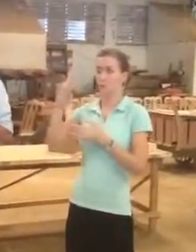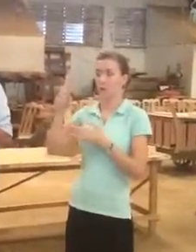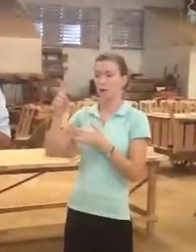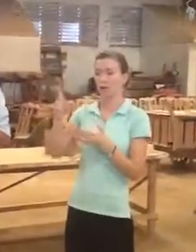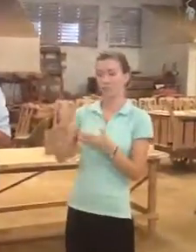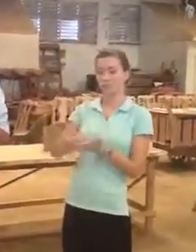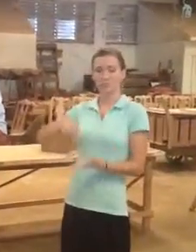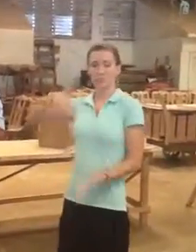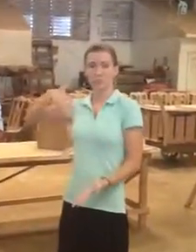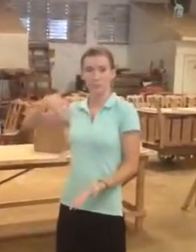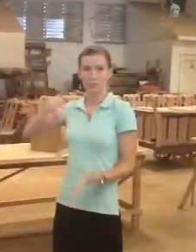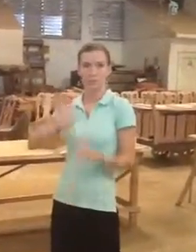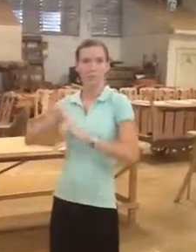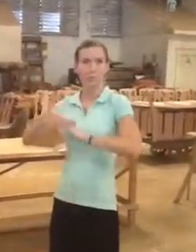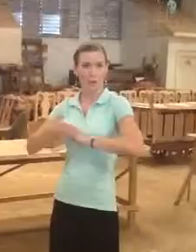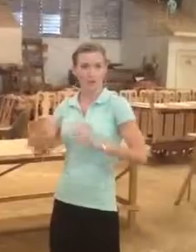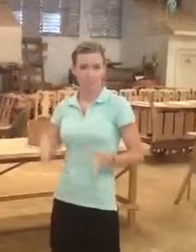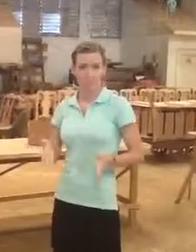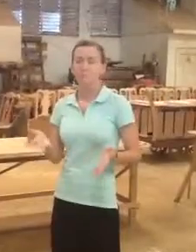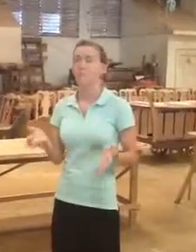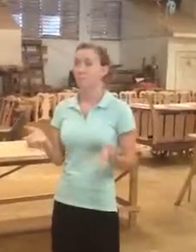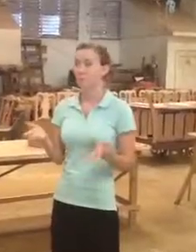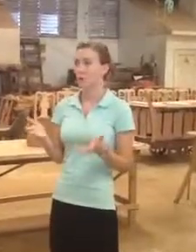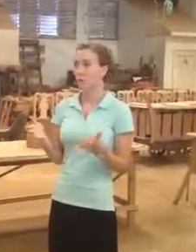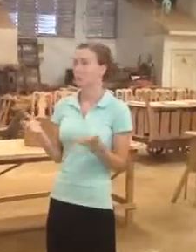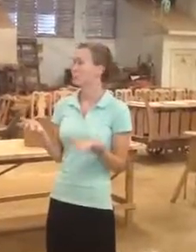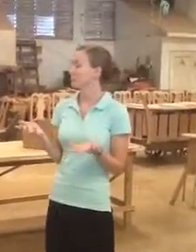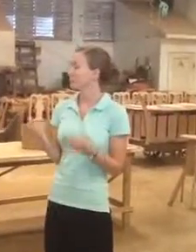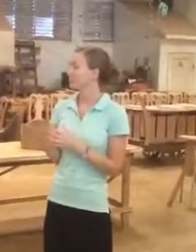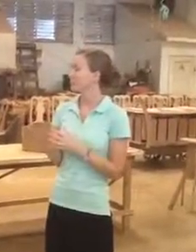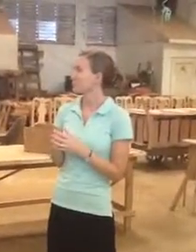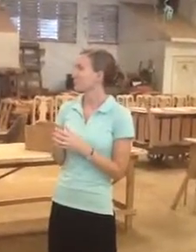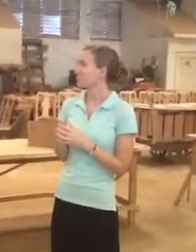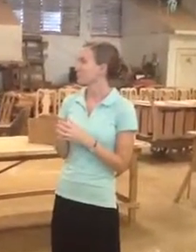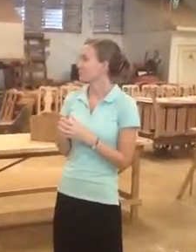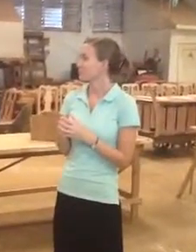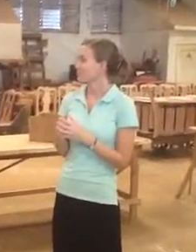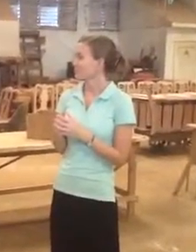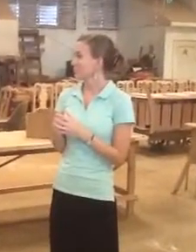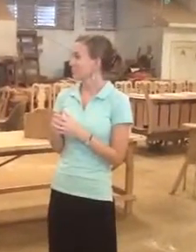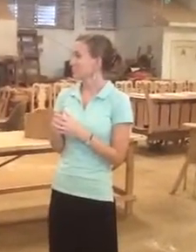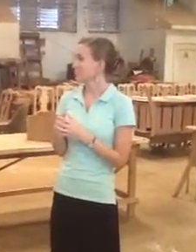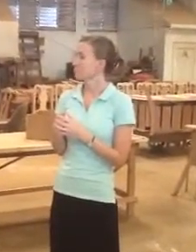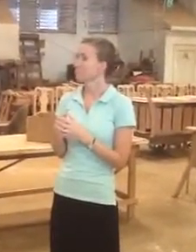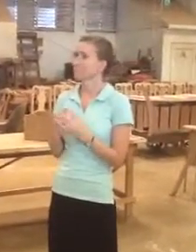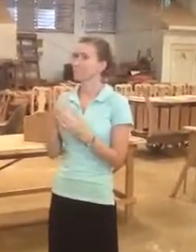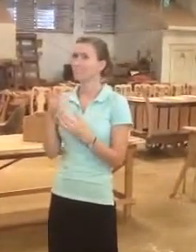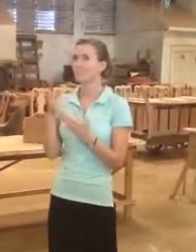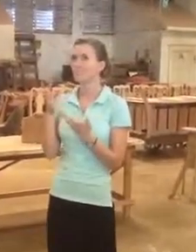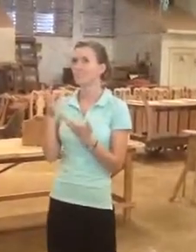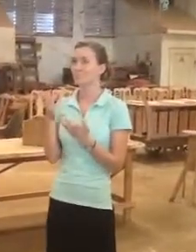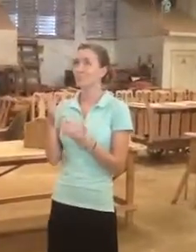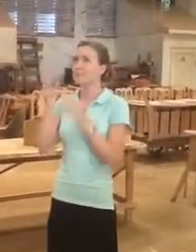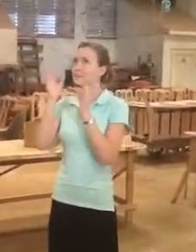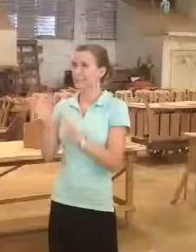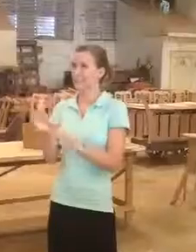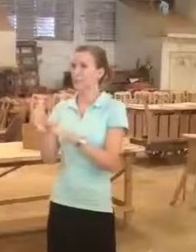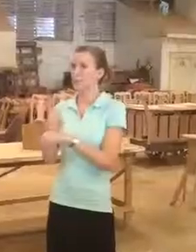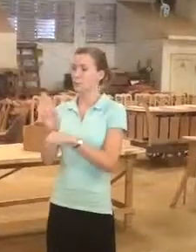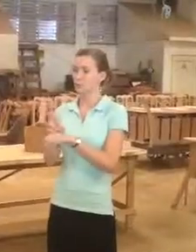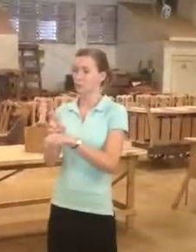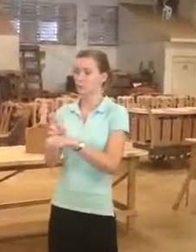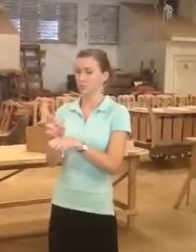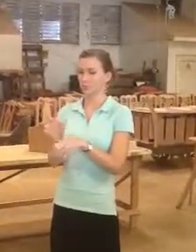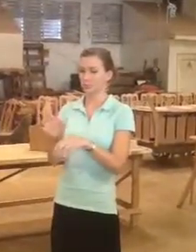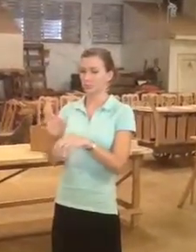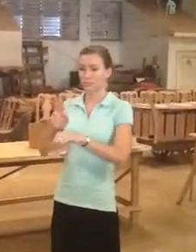what comes out of China. It's just not going to happen. And we don't want to. So the idea was, let's use native Jamaican hardwoods,